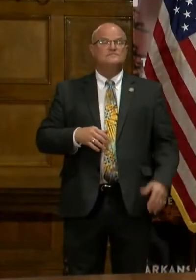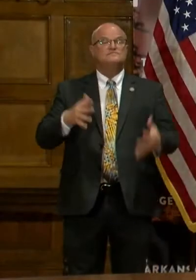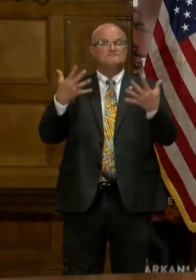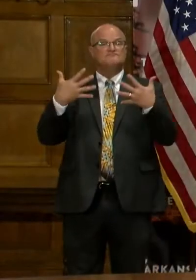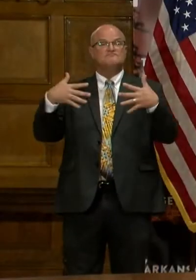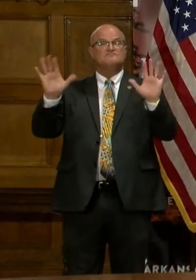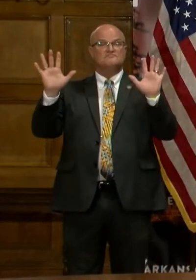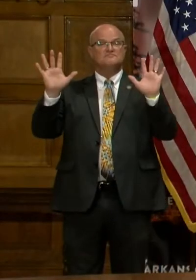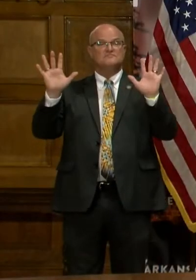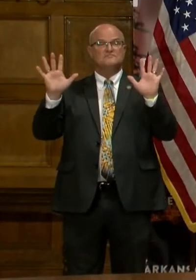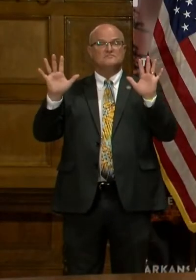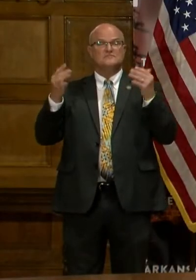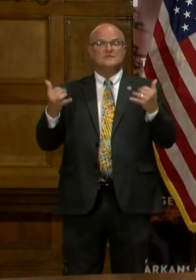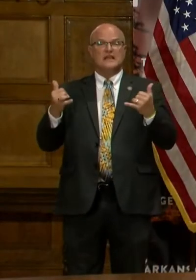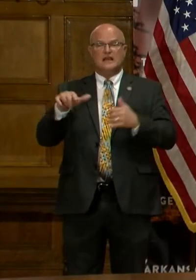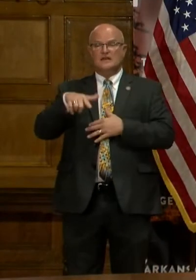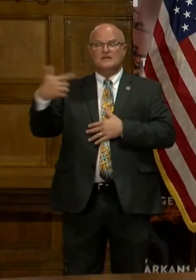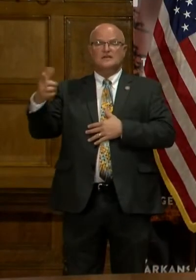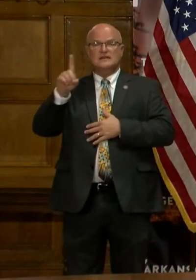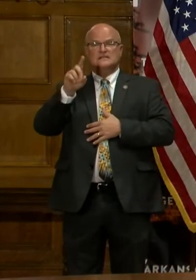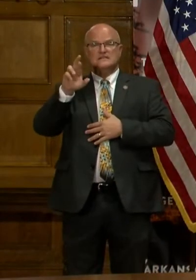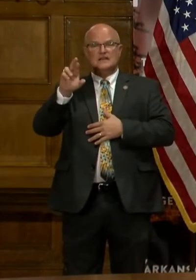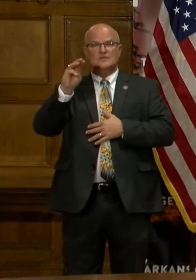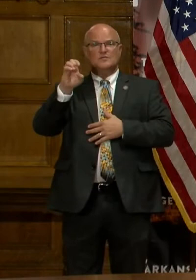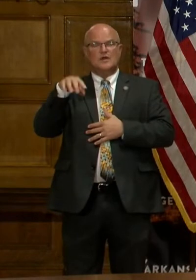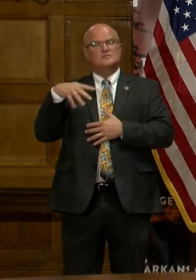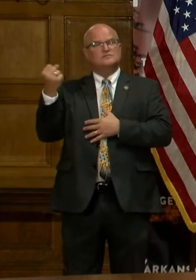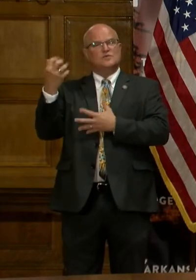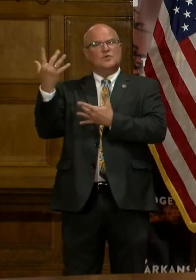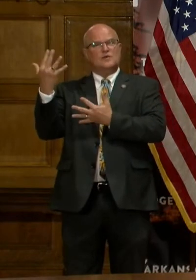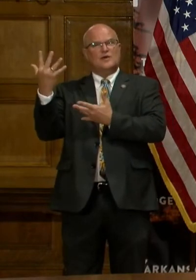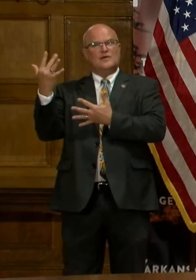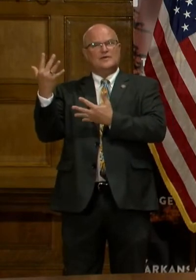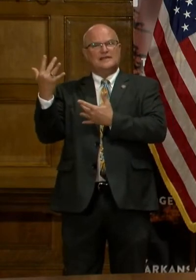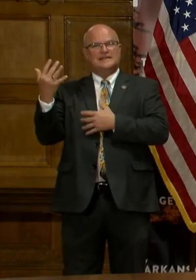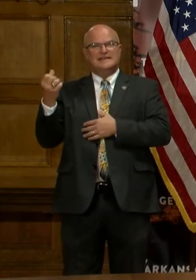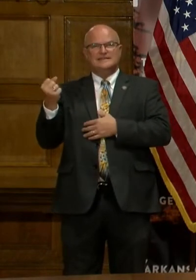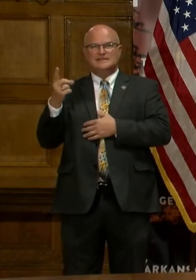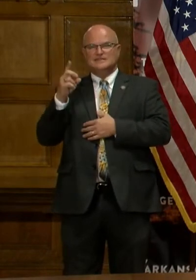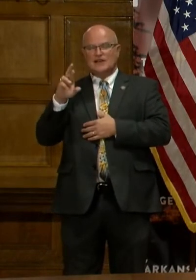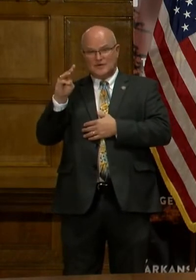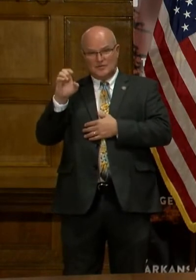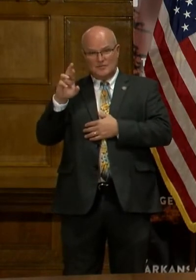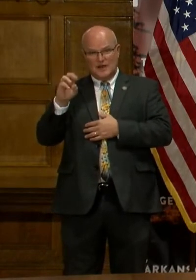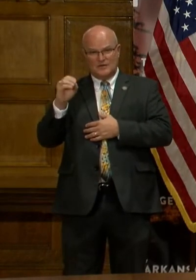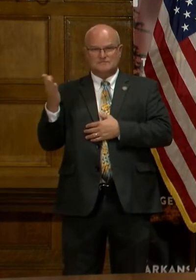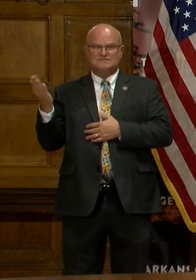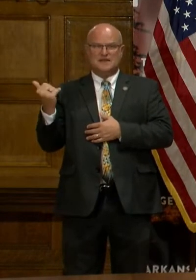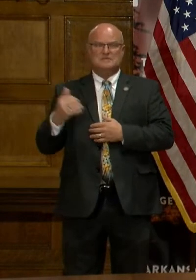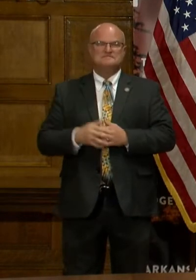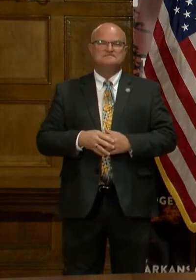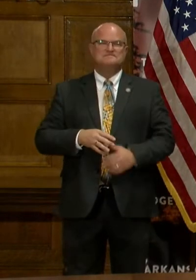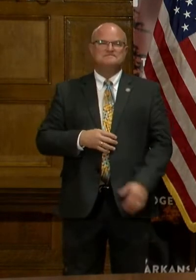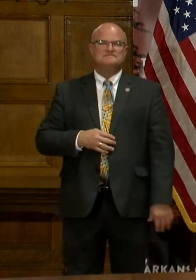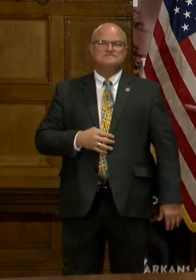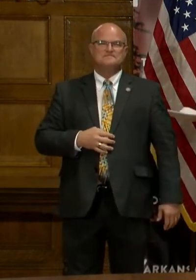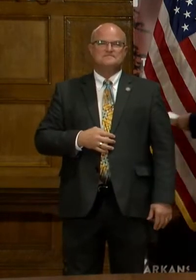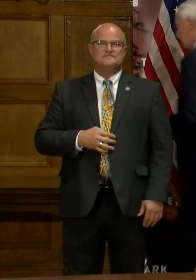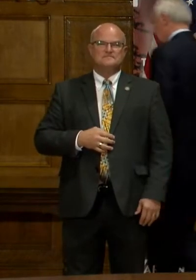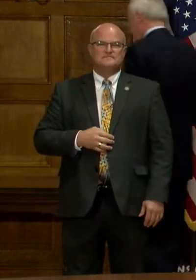That concludes that. With that, Dr. Romero's been standing in the wings for a while. Dr. Romero, I invite you to come.